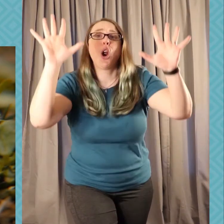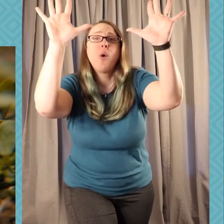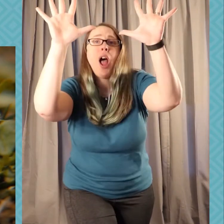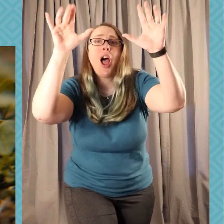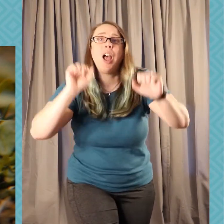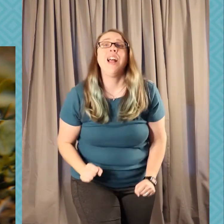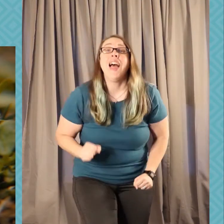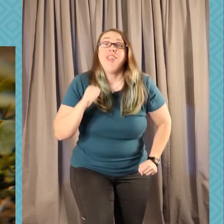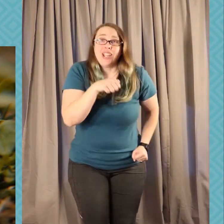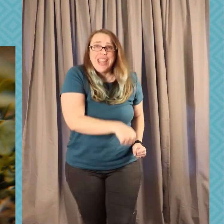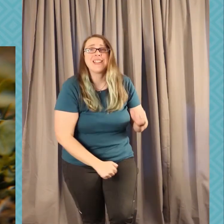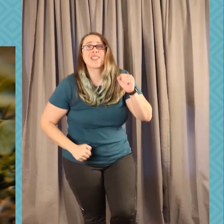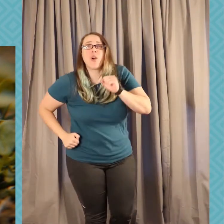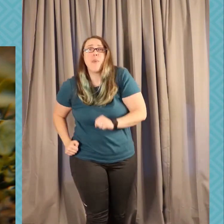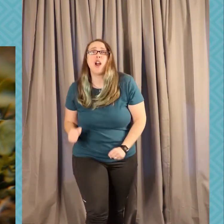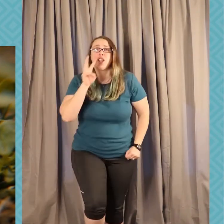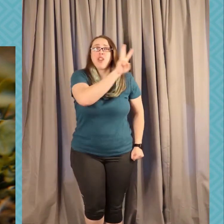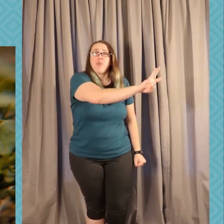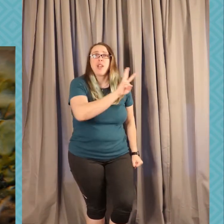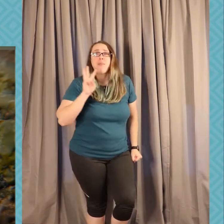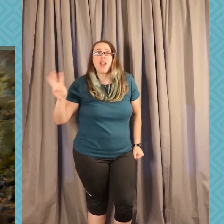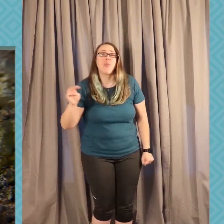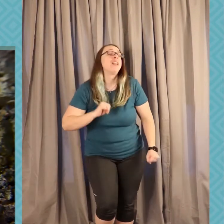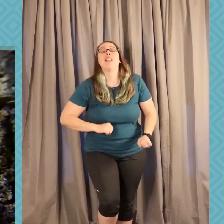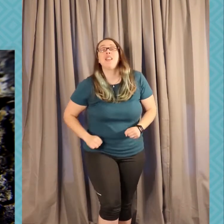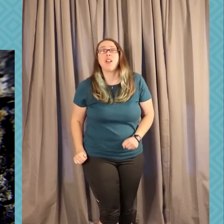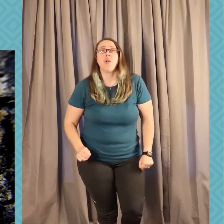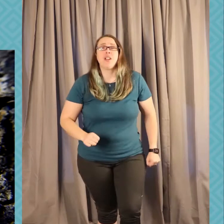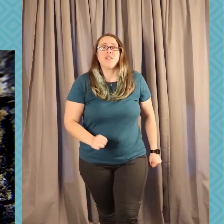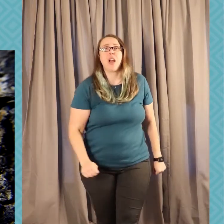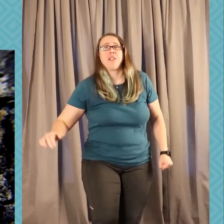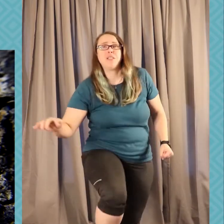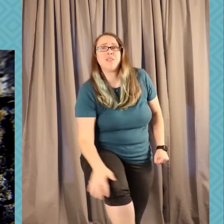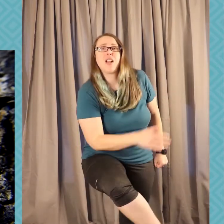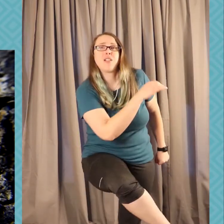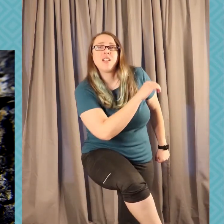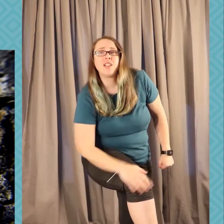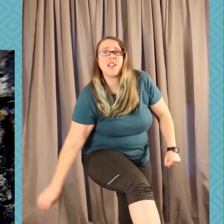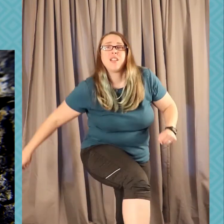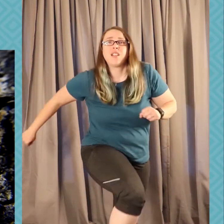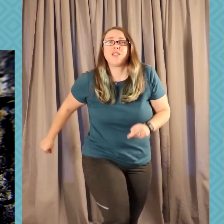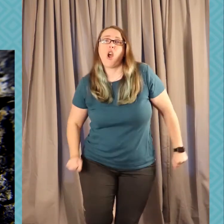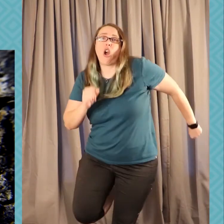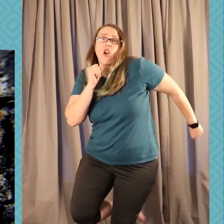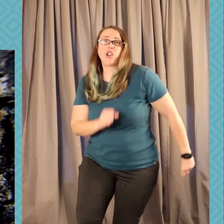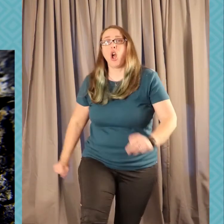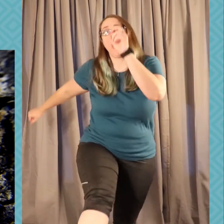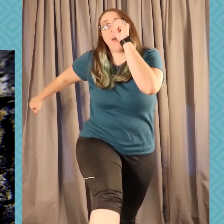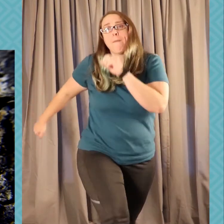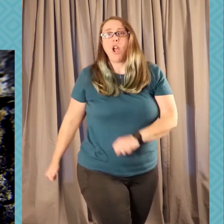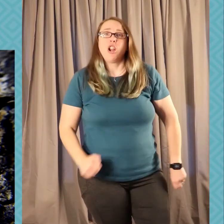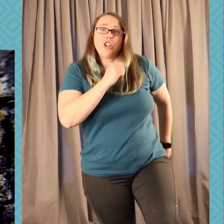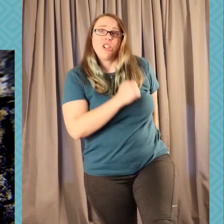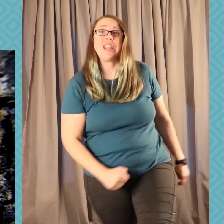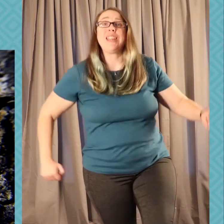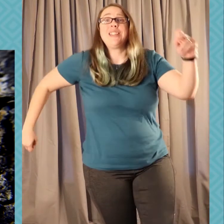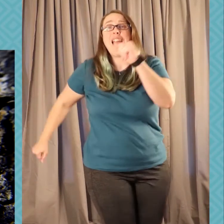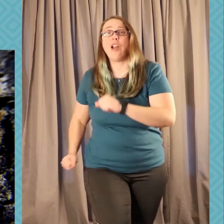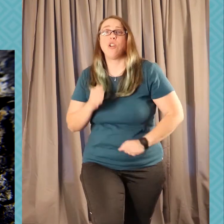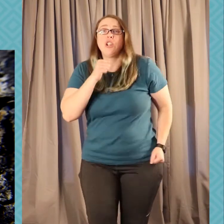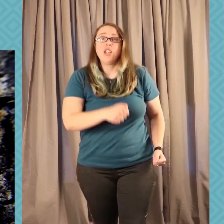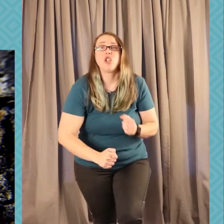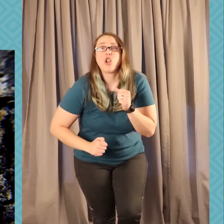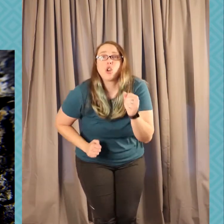hurrah. The ants go marching three by three. The little ones stop to climb the tree and they all go marching